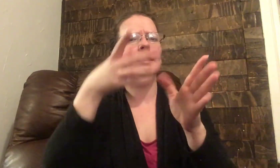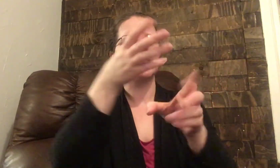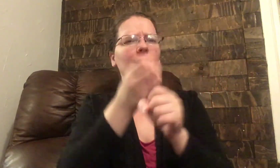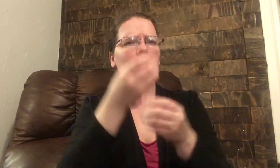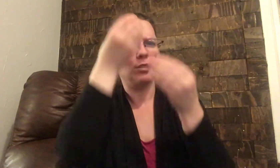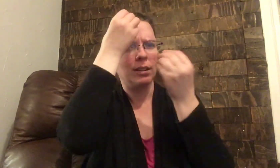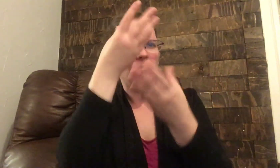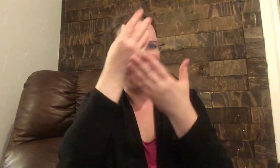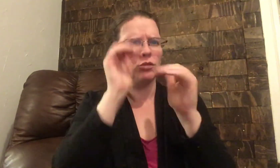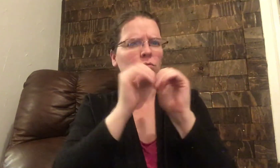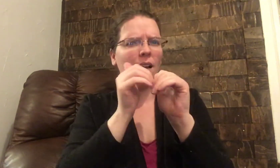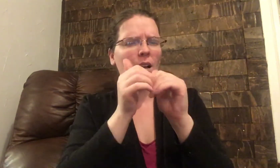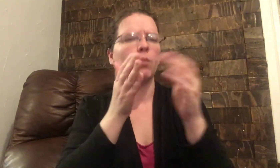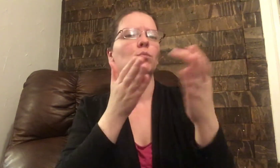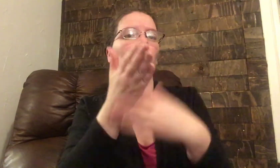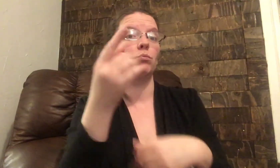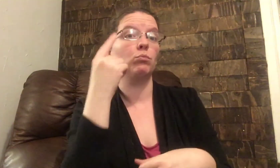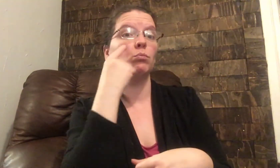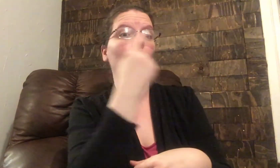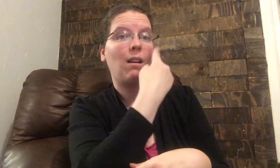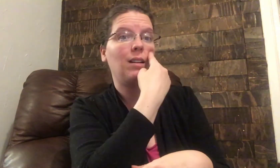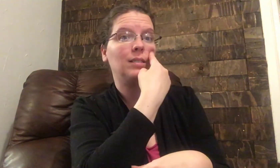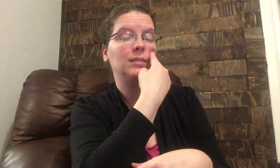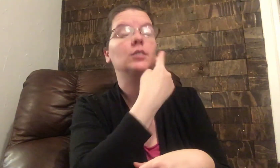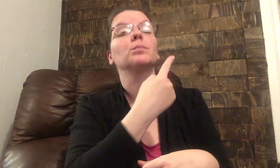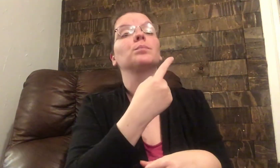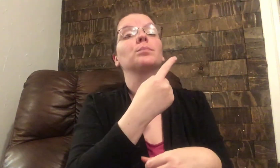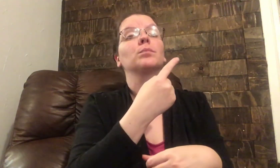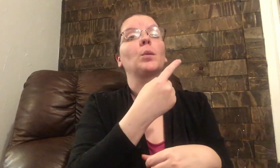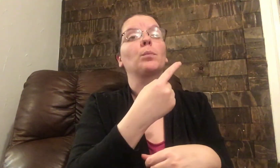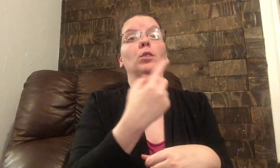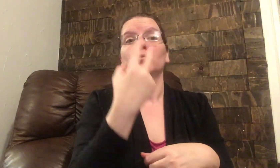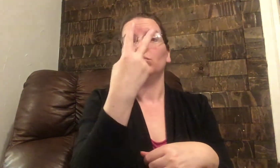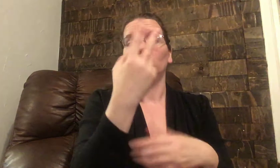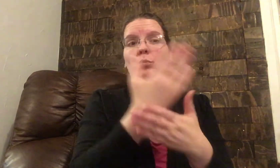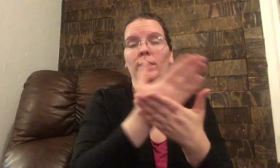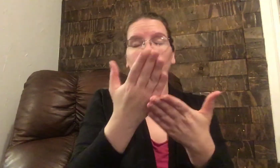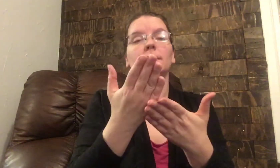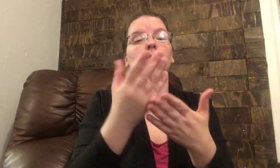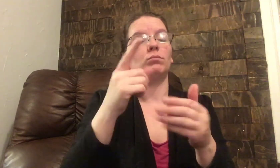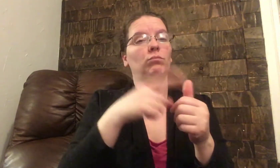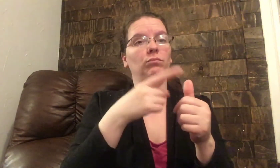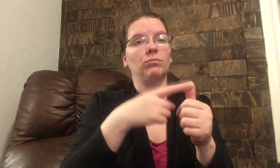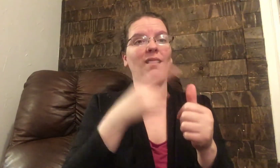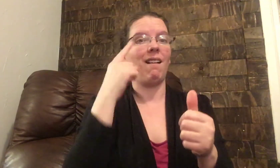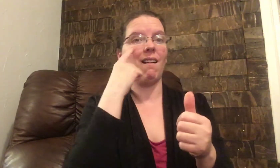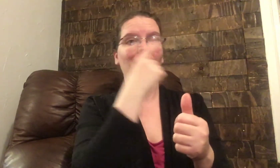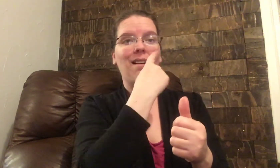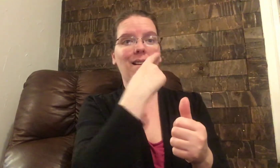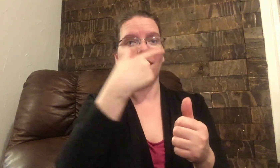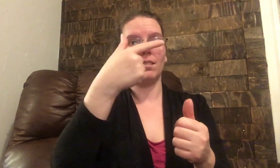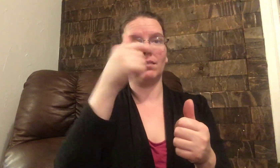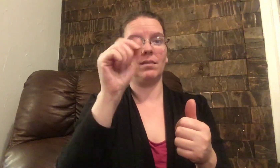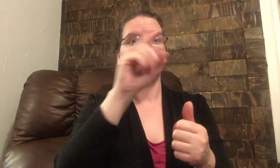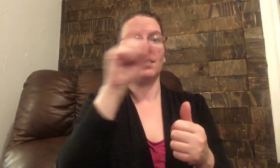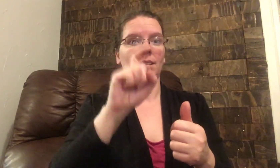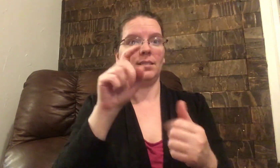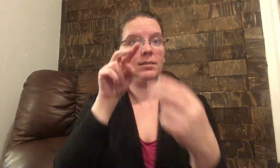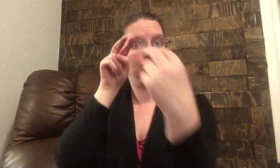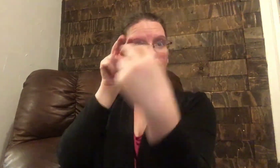in the environment around them. That means that they get their information only through their eyes. And so two things that we